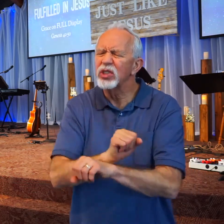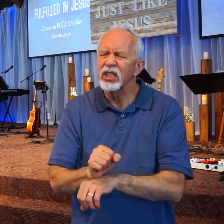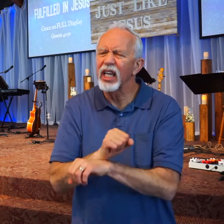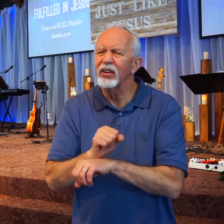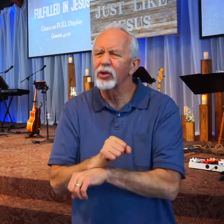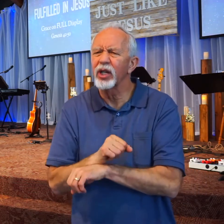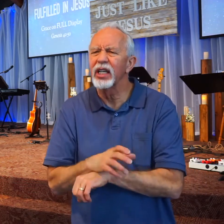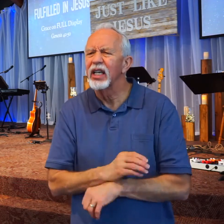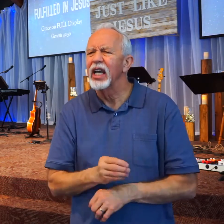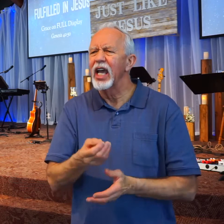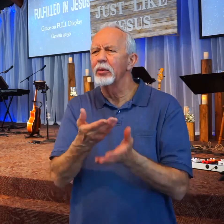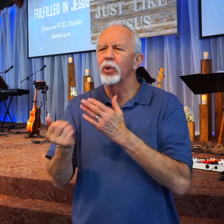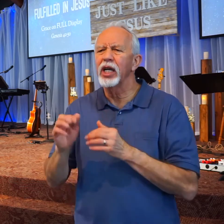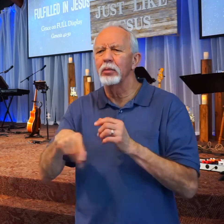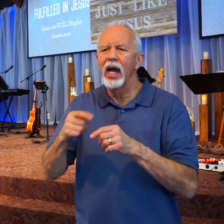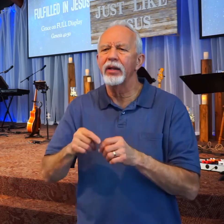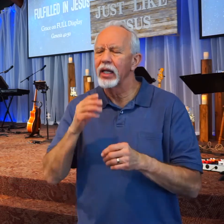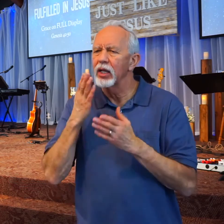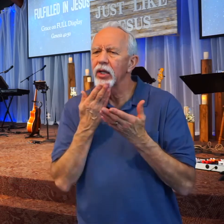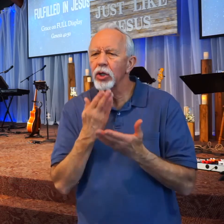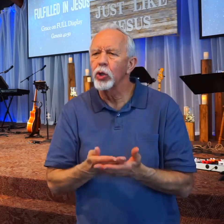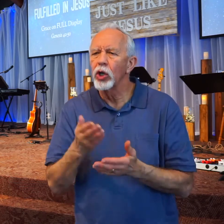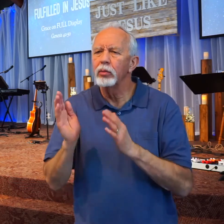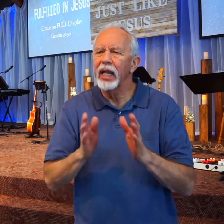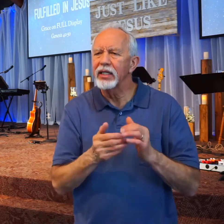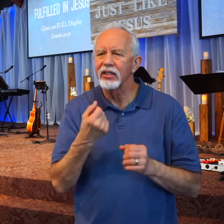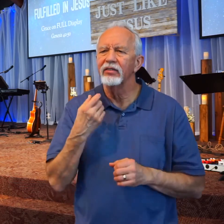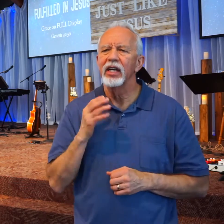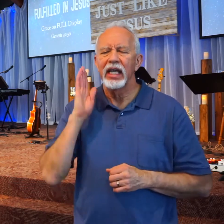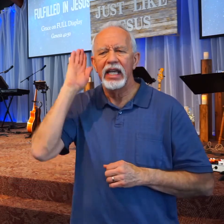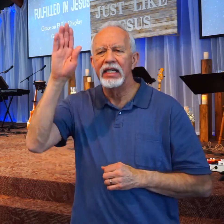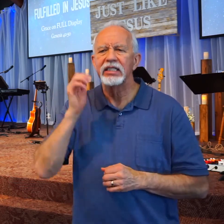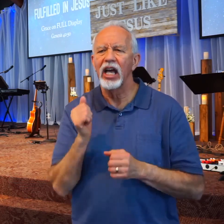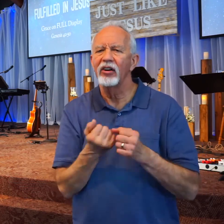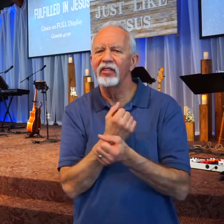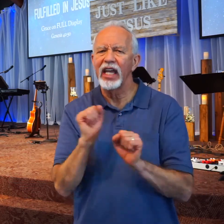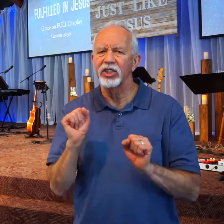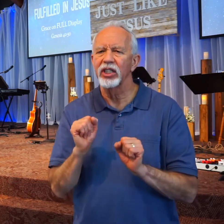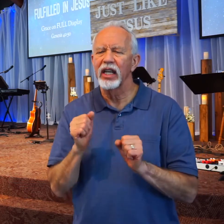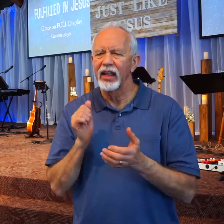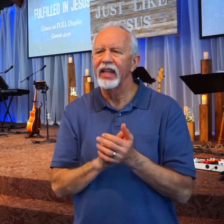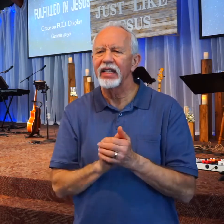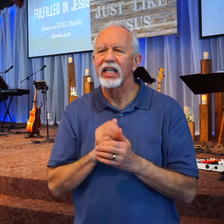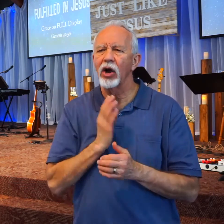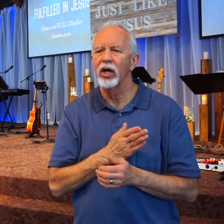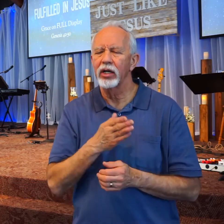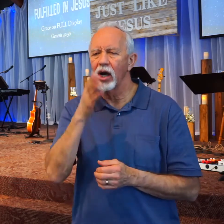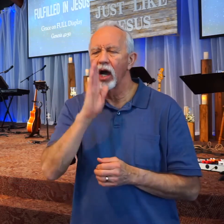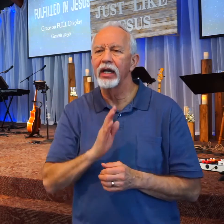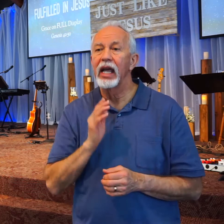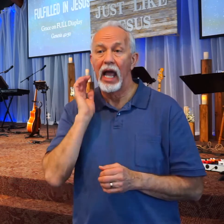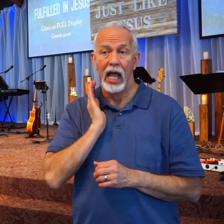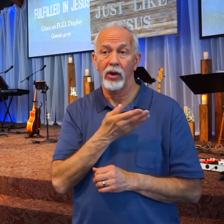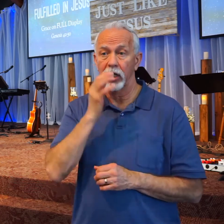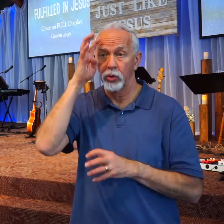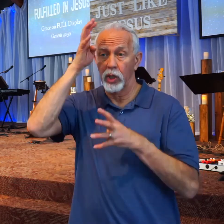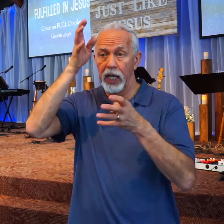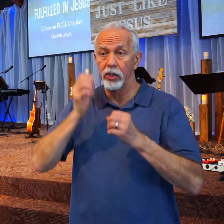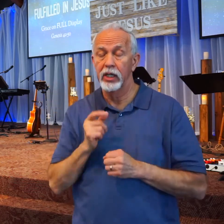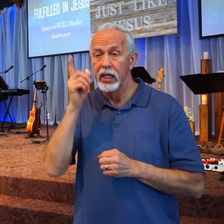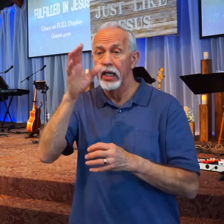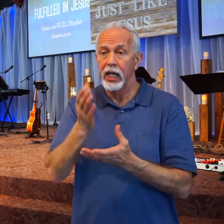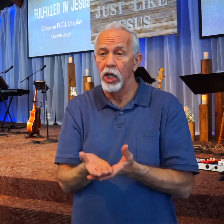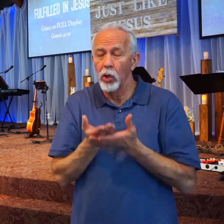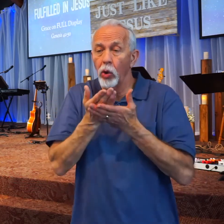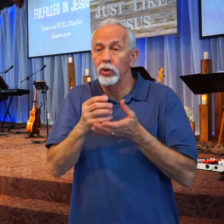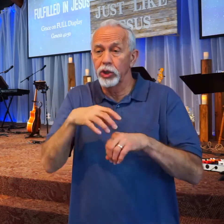it around to bring about the good plans of his salvation. That's our God. He is our creator. He holds the earth in